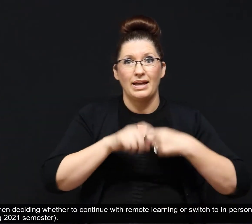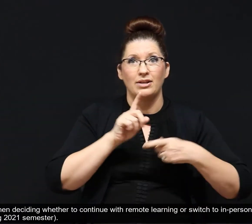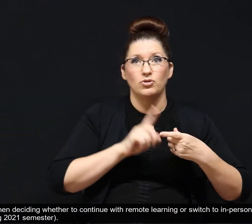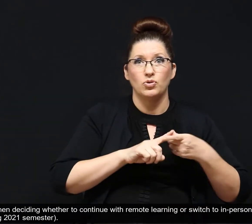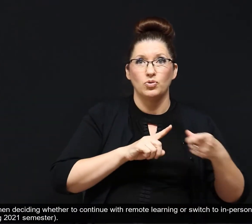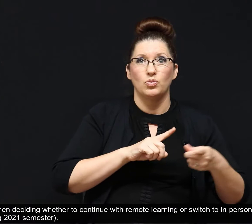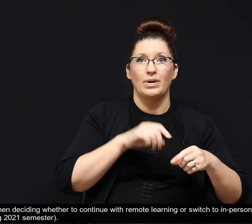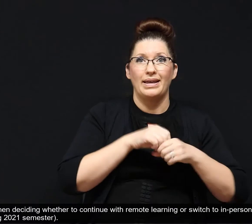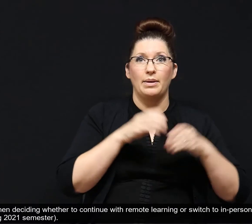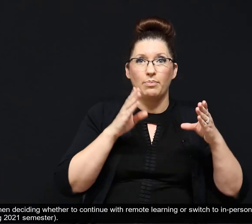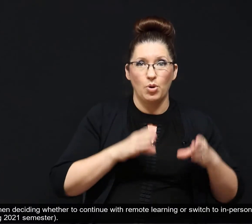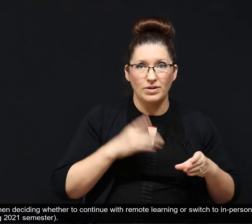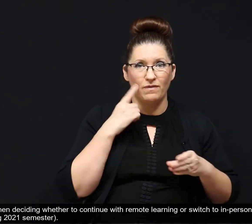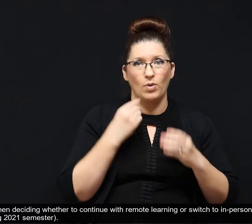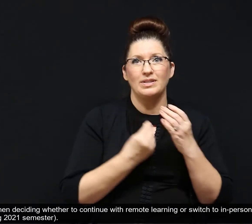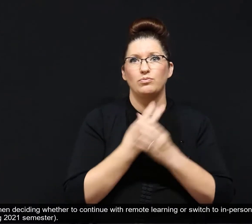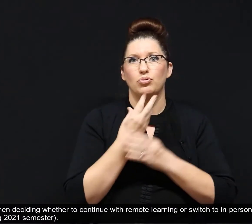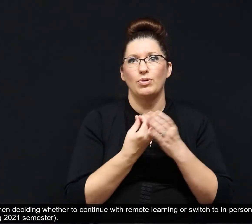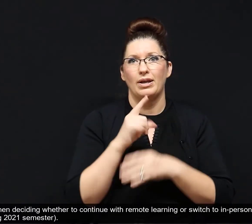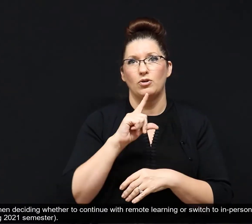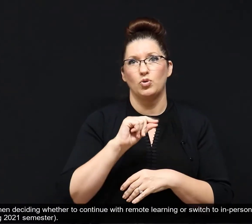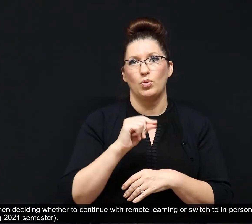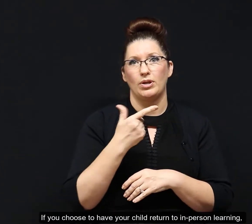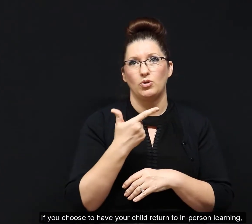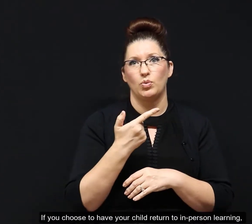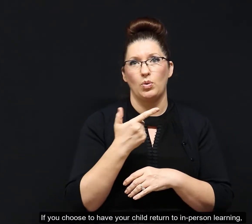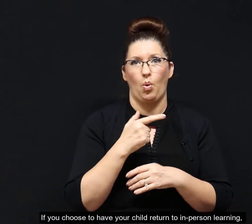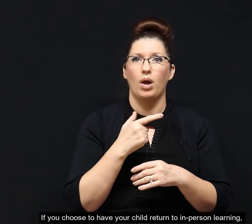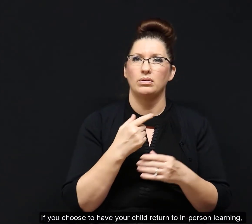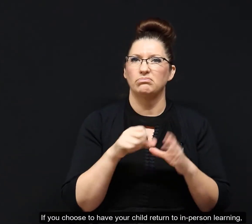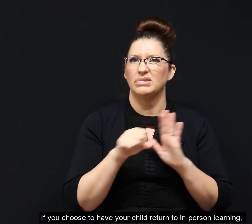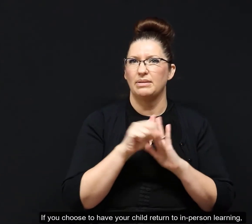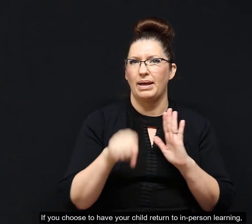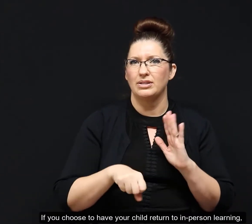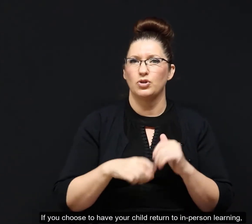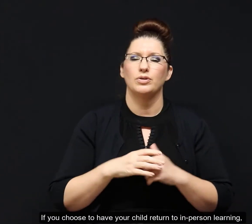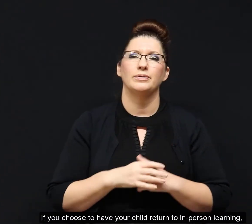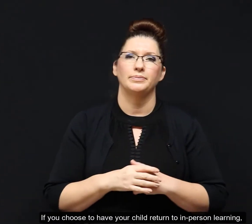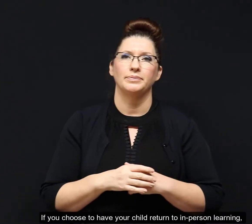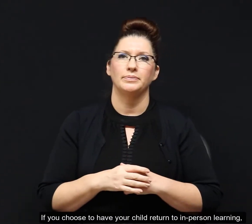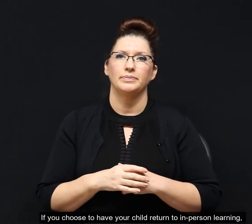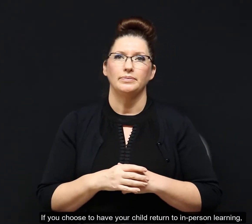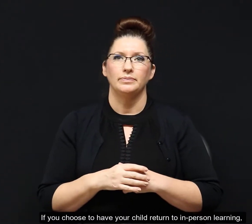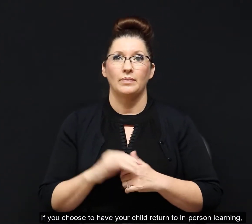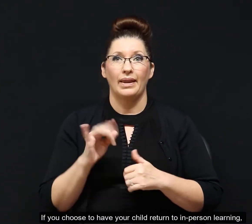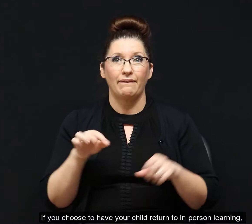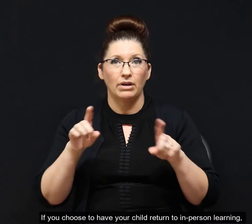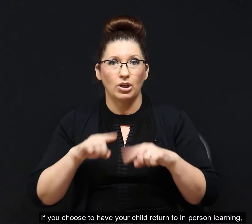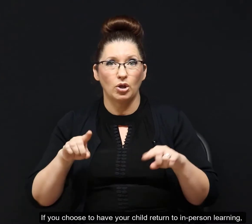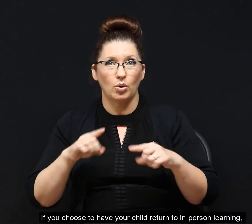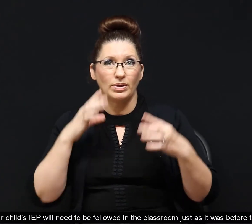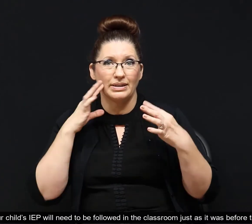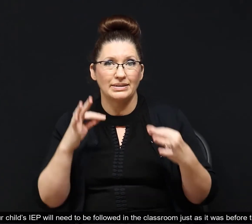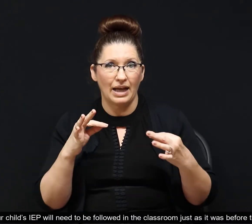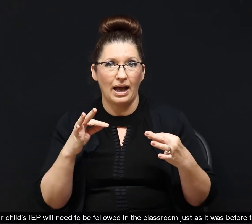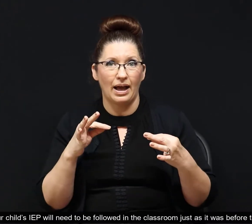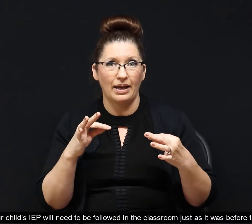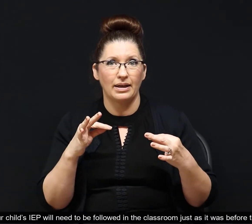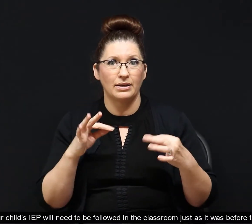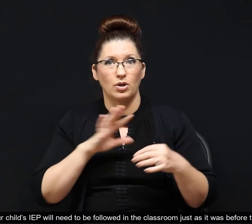of 2021 semester. If you choose to have your child return to in-person learning, your child's IEP will